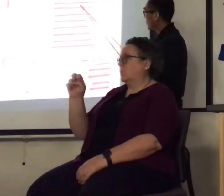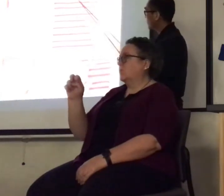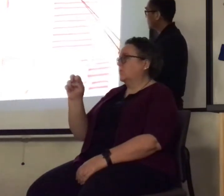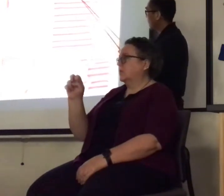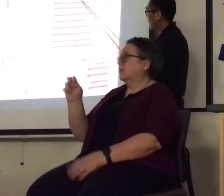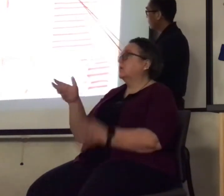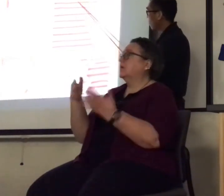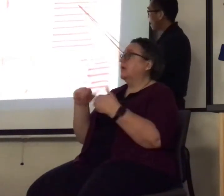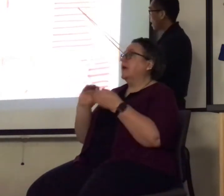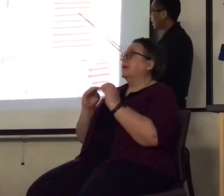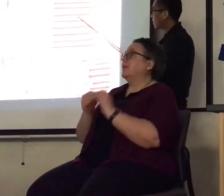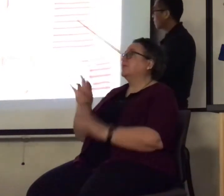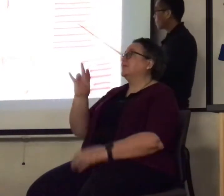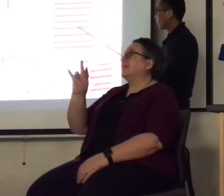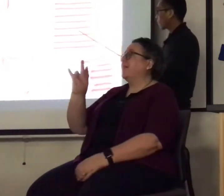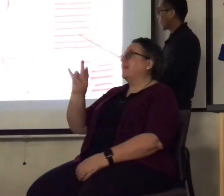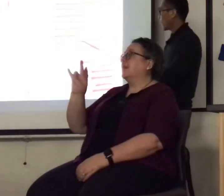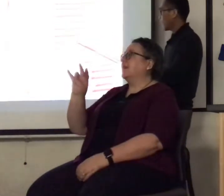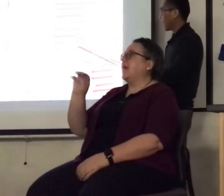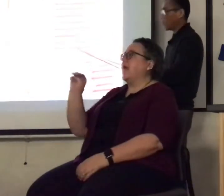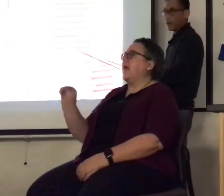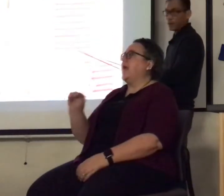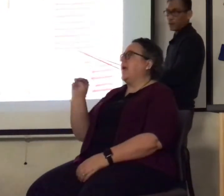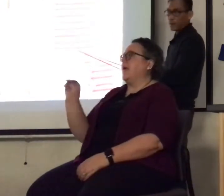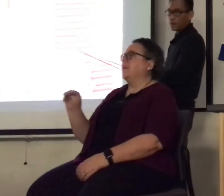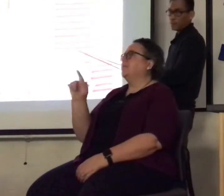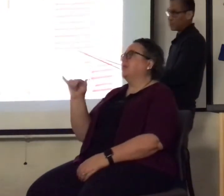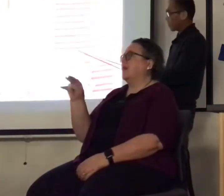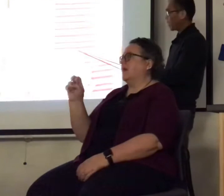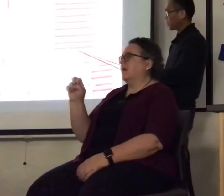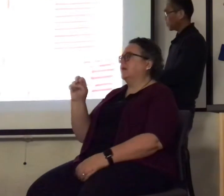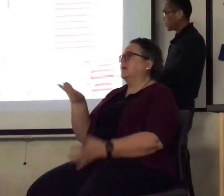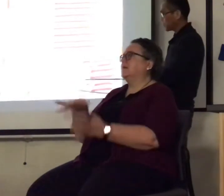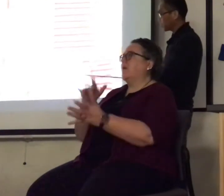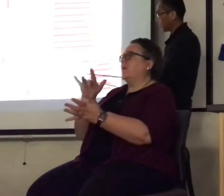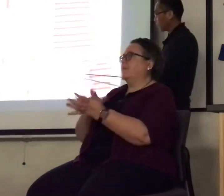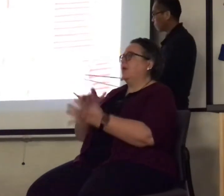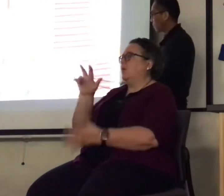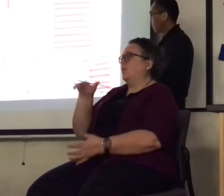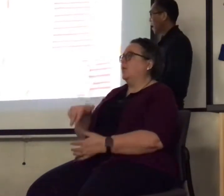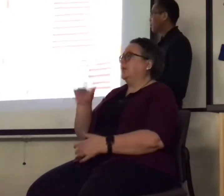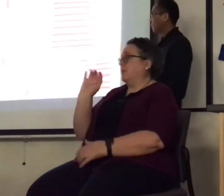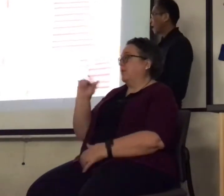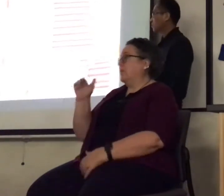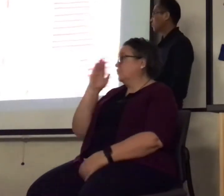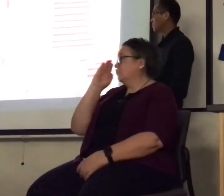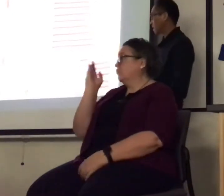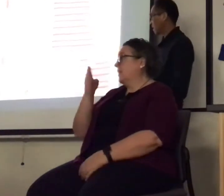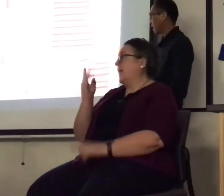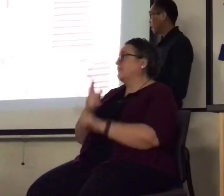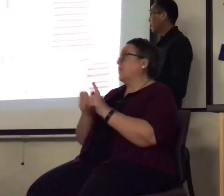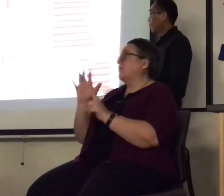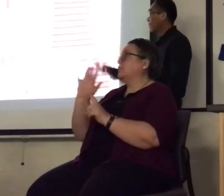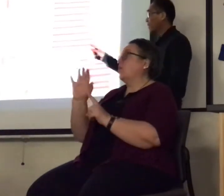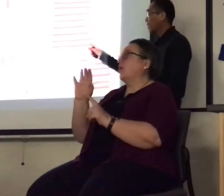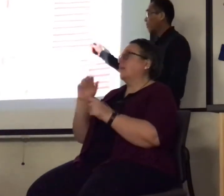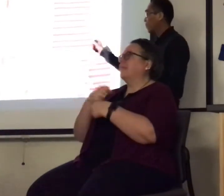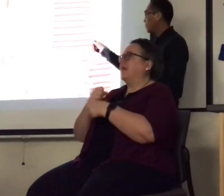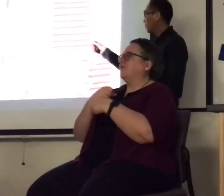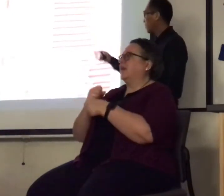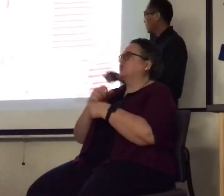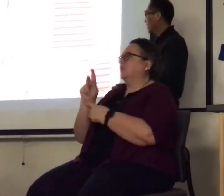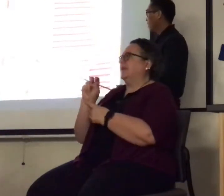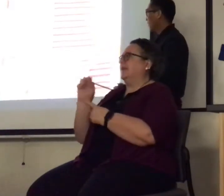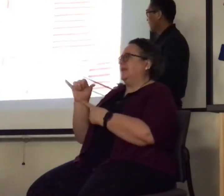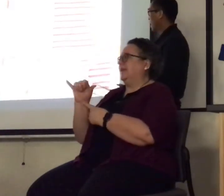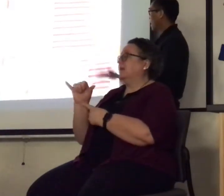7 is the M line going right down the middle. Okay, so this is straight from the manufacturer's key. What I like about